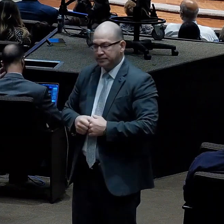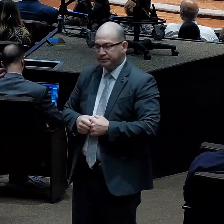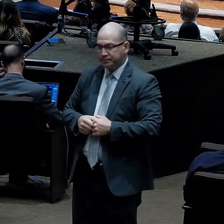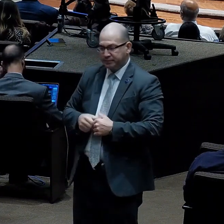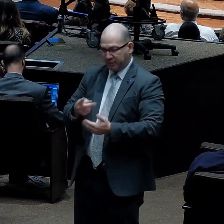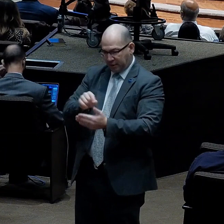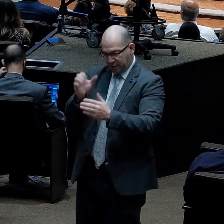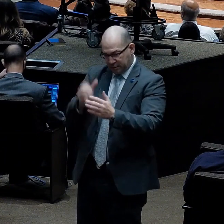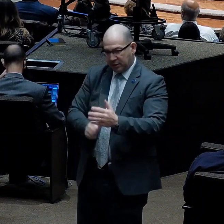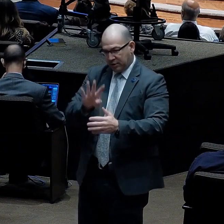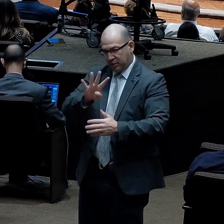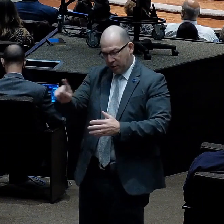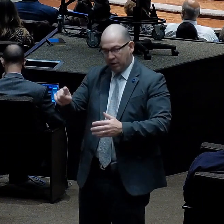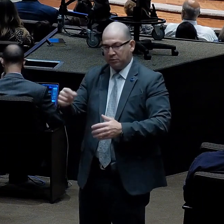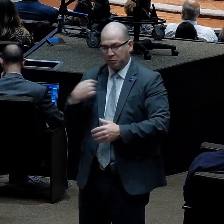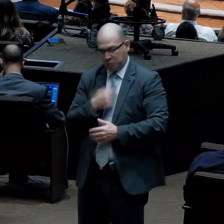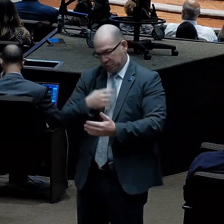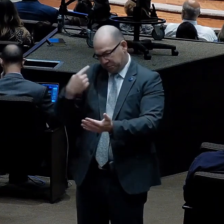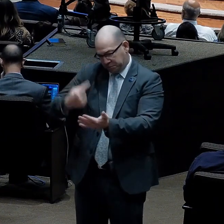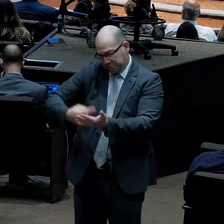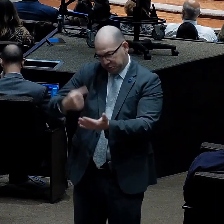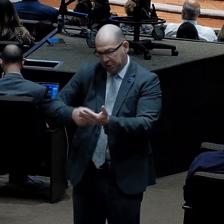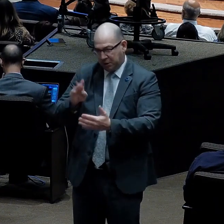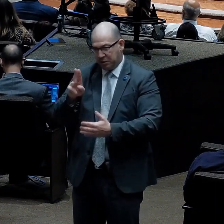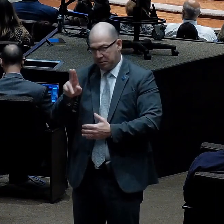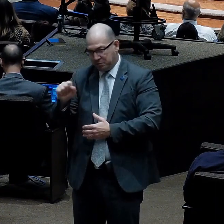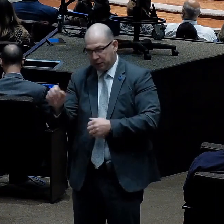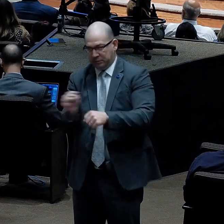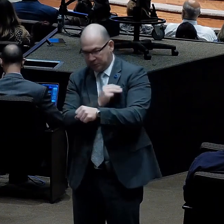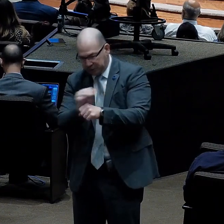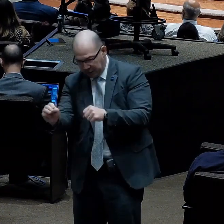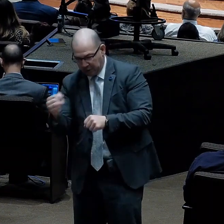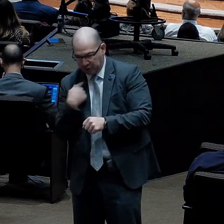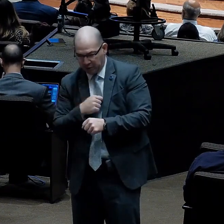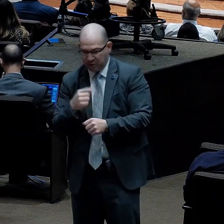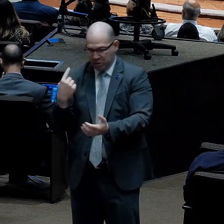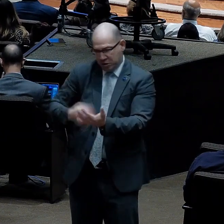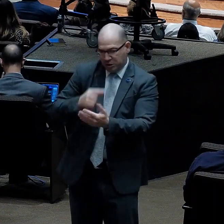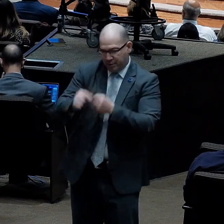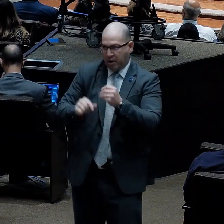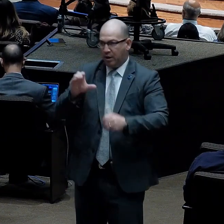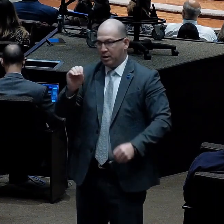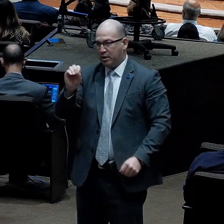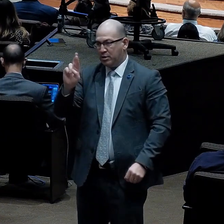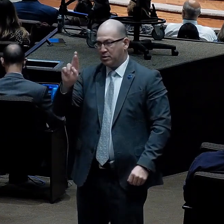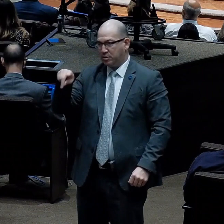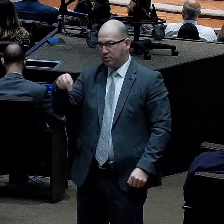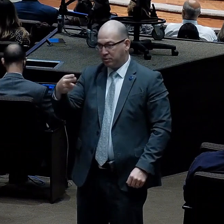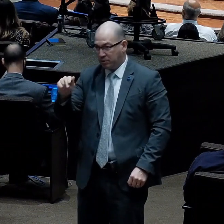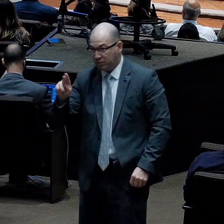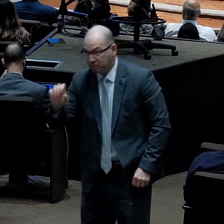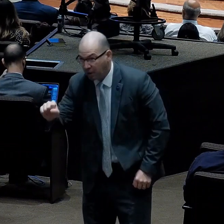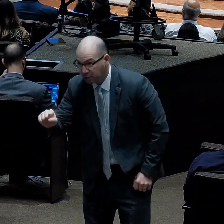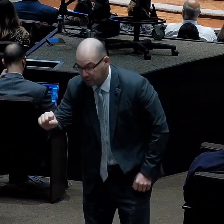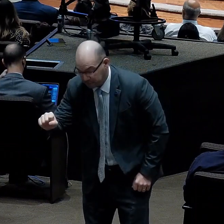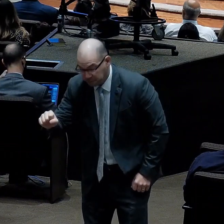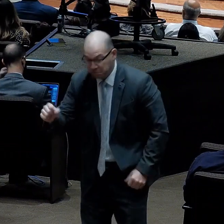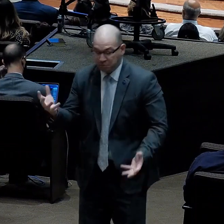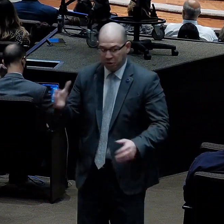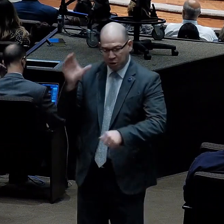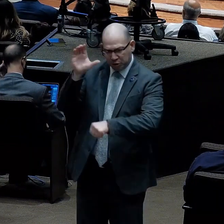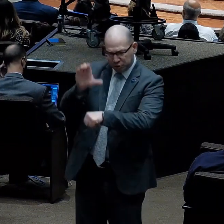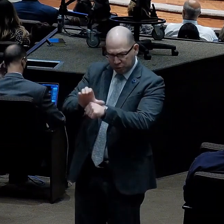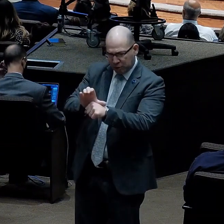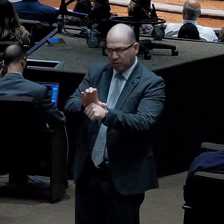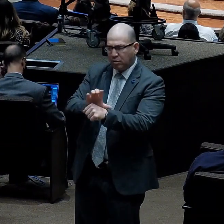bus ministry. We talked about George Mueller and different illustrations. And we talked about how sometimes in the past, the church has adapted to